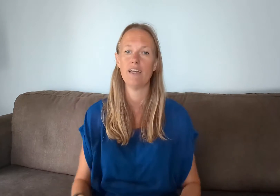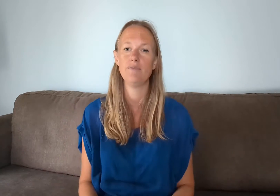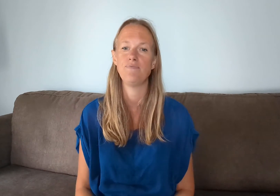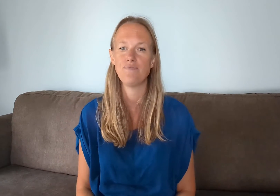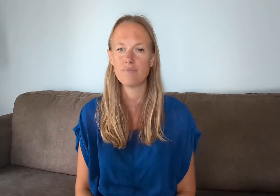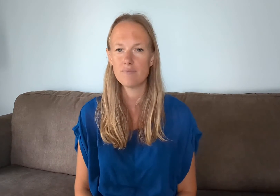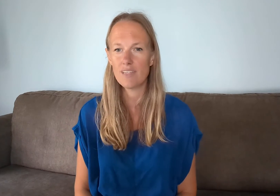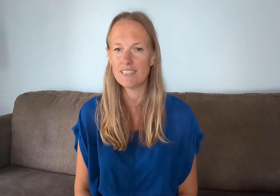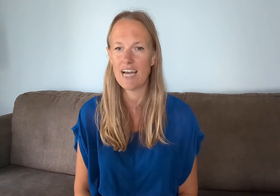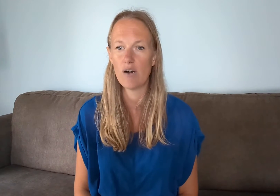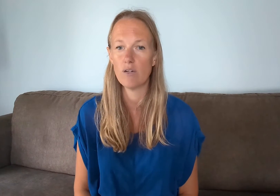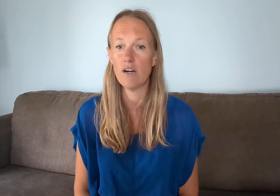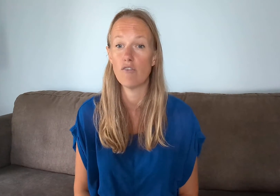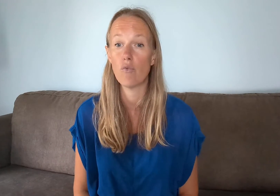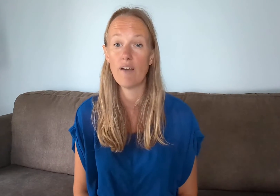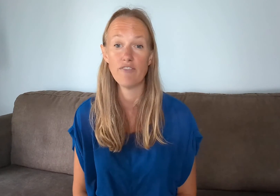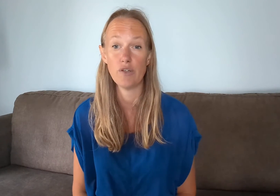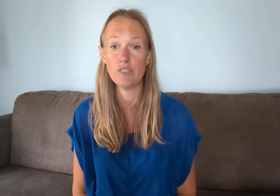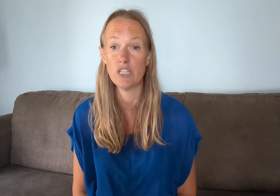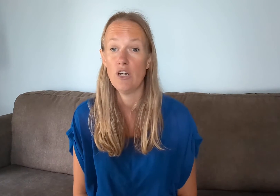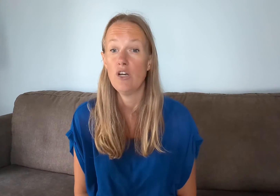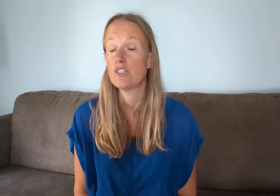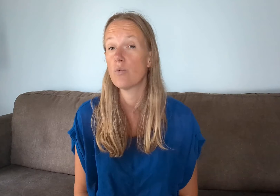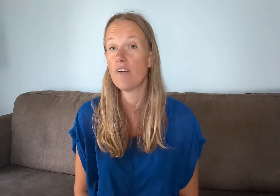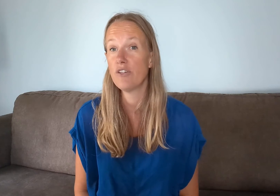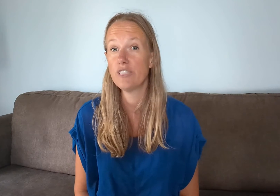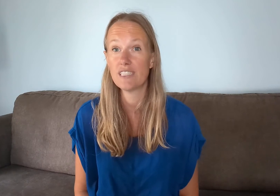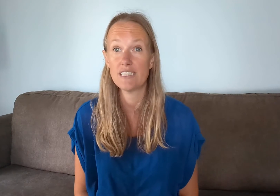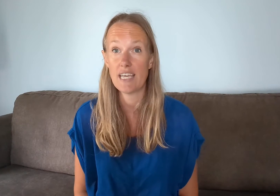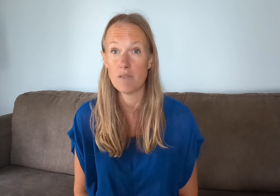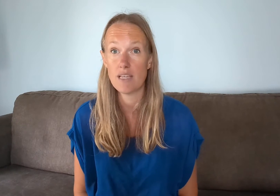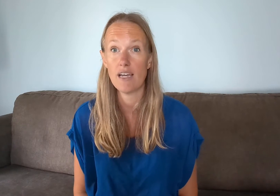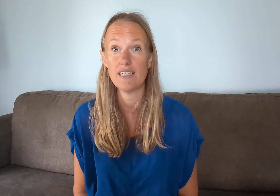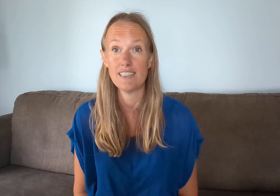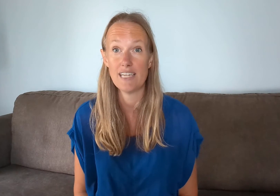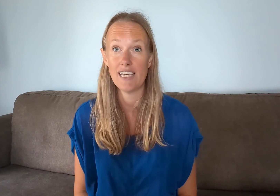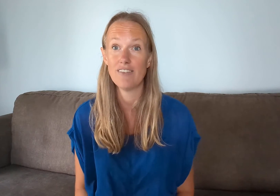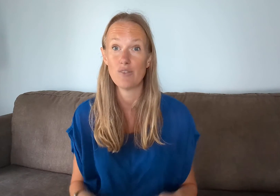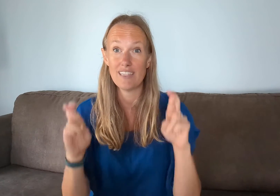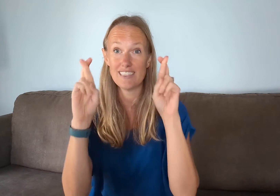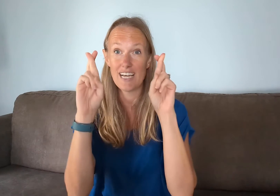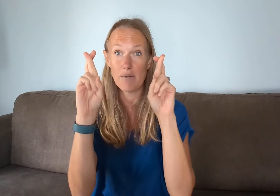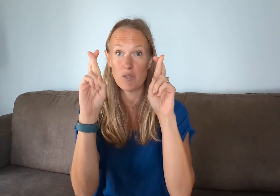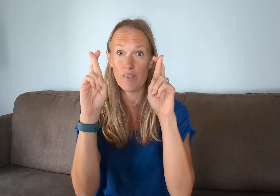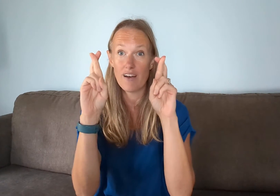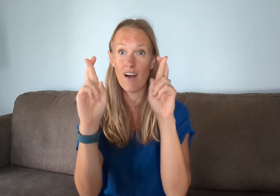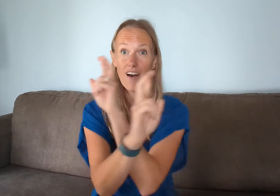okay? A tower of refuge, so refuge is the same sign as saved, only this time it's with an